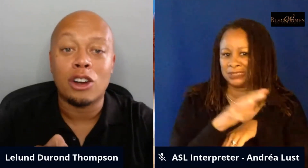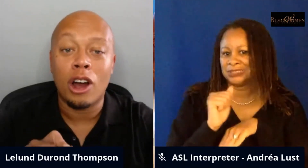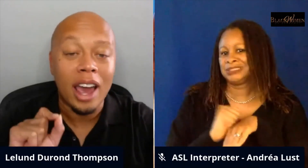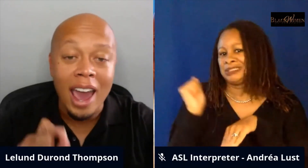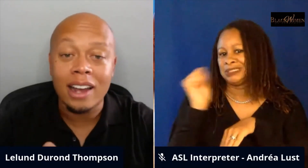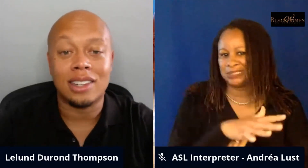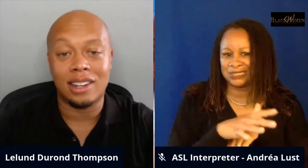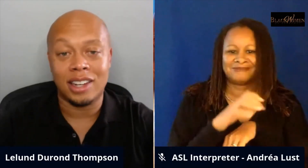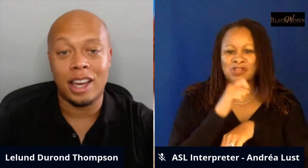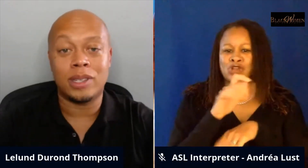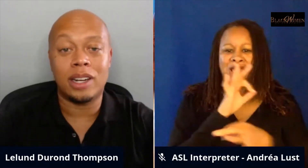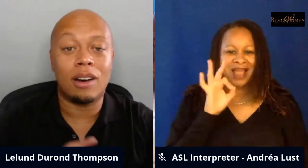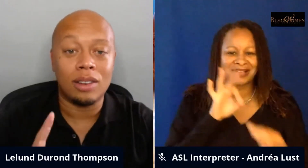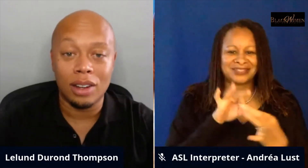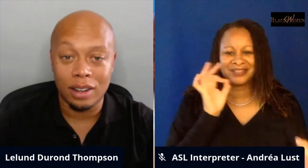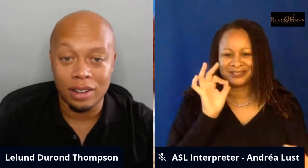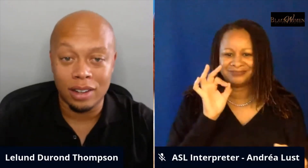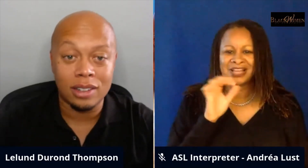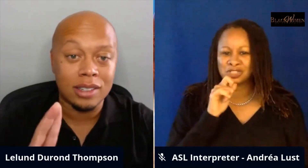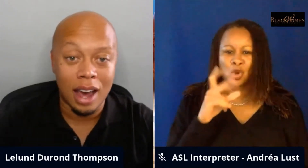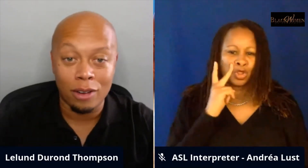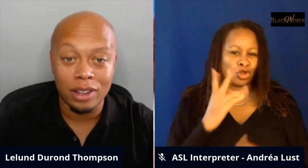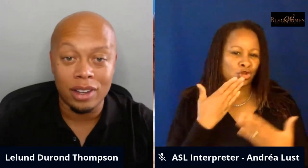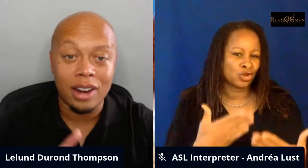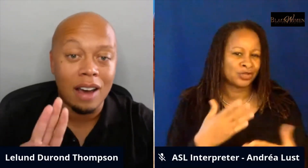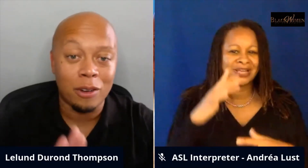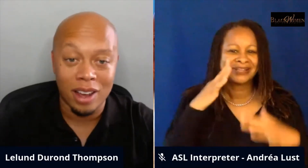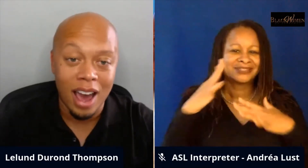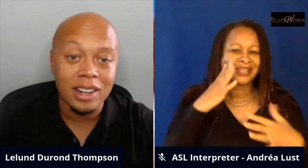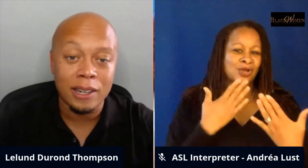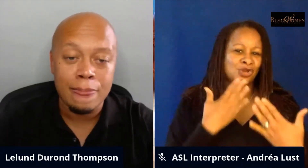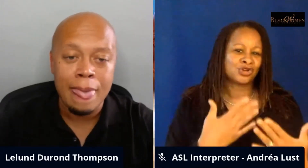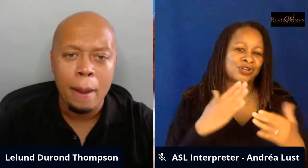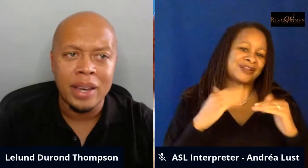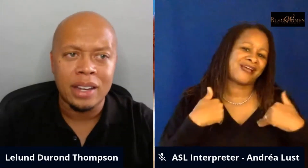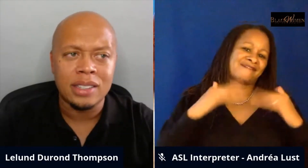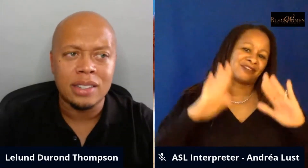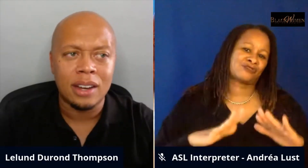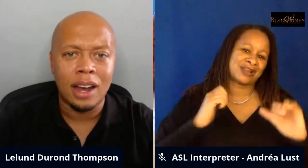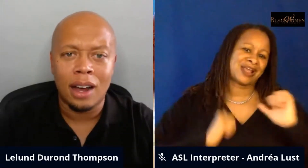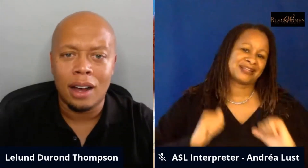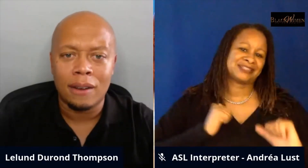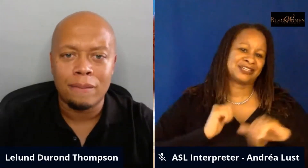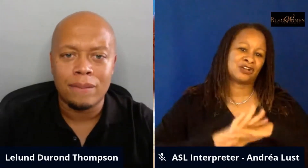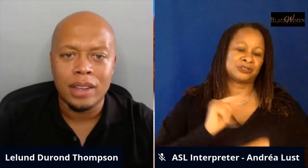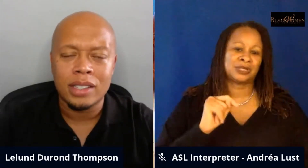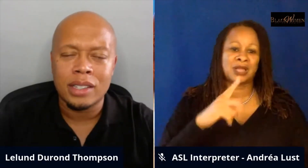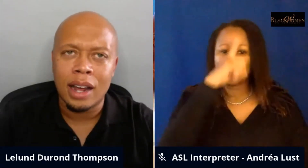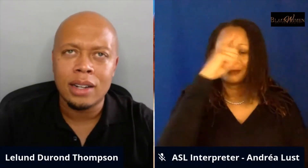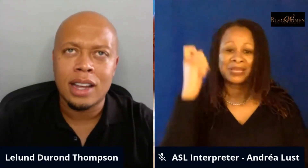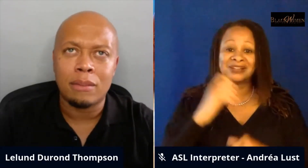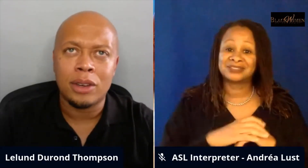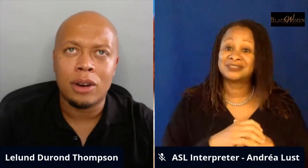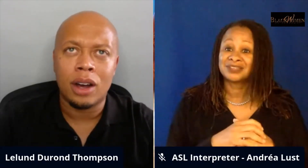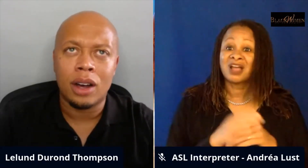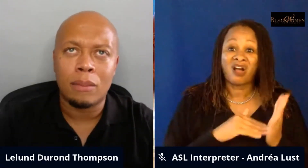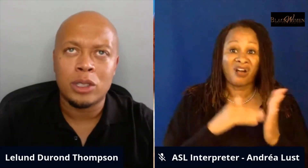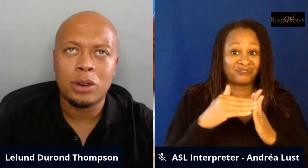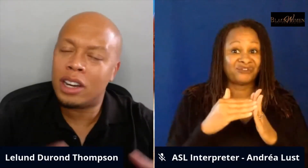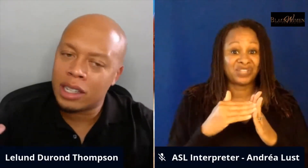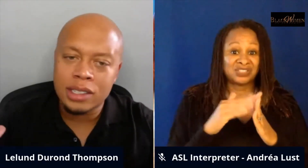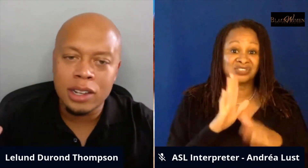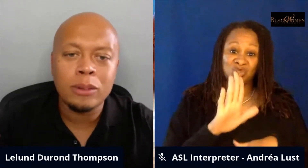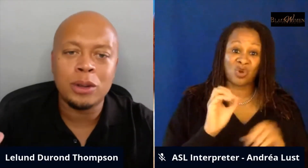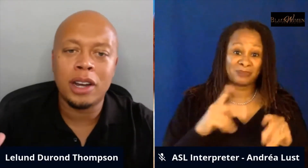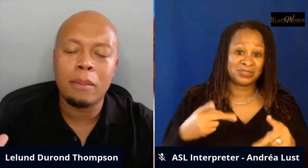not excellent tapes, that don't look good, sound good, and have great acting. Because it's a lot of the time your